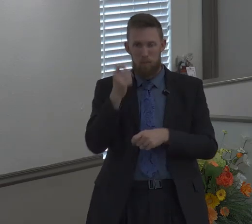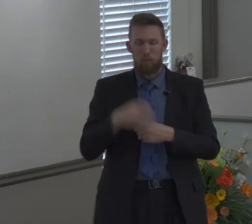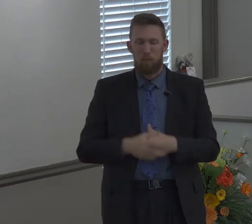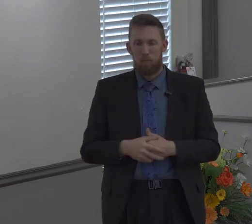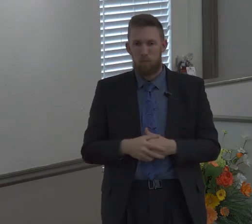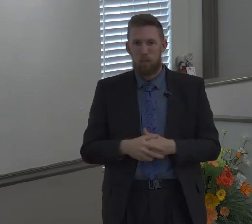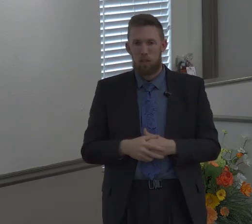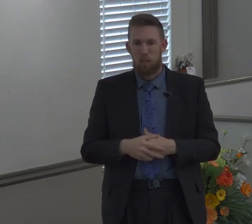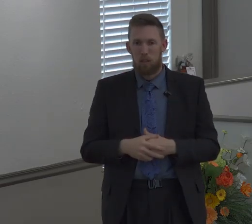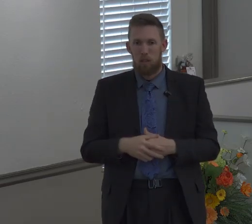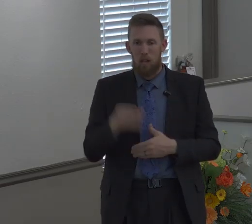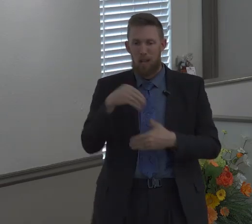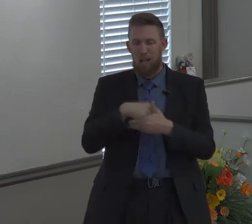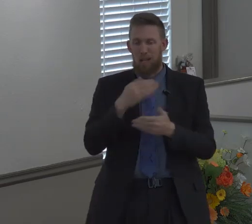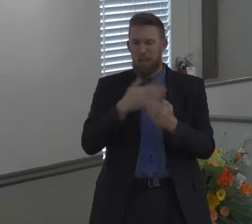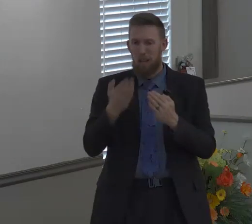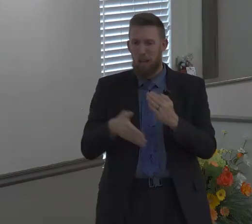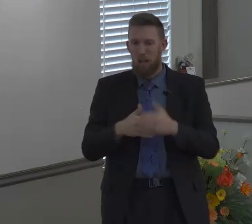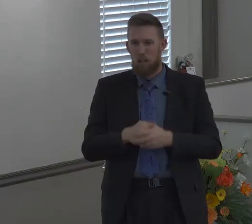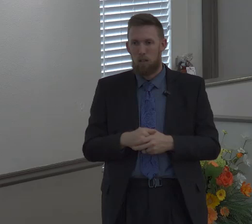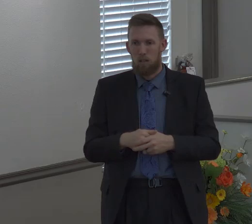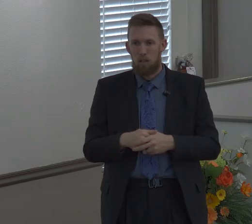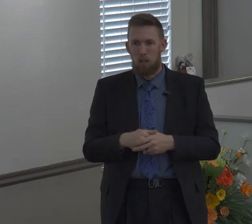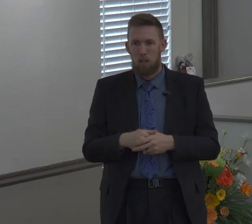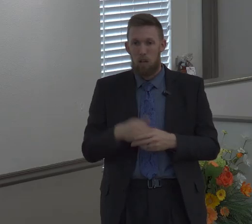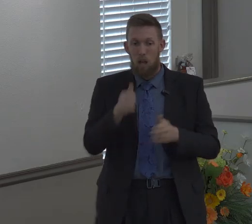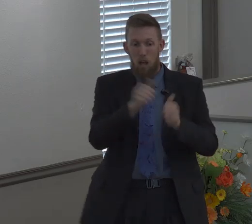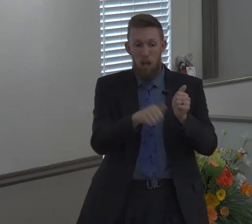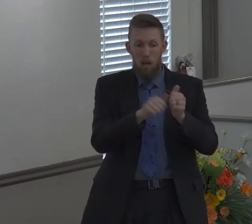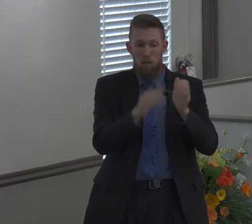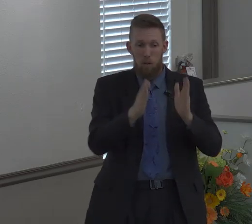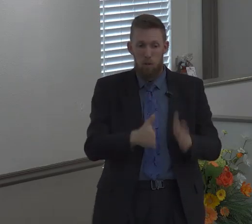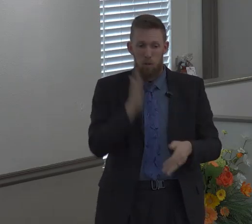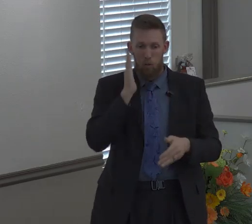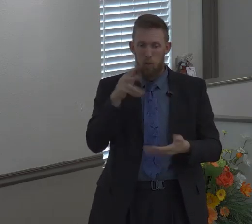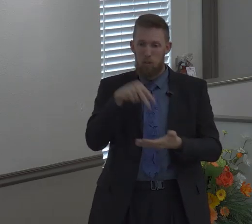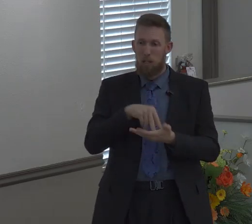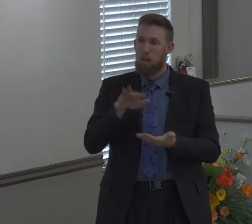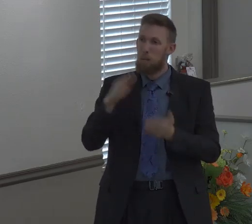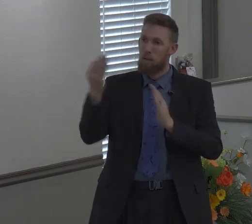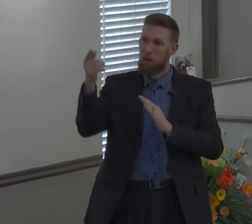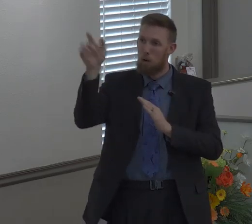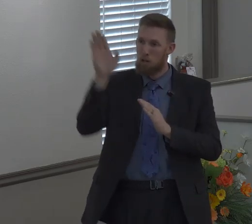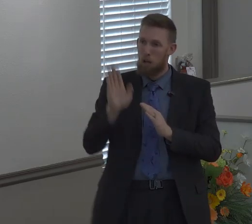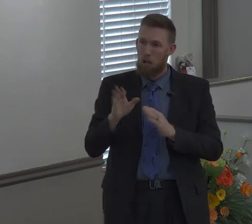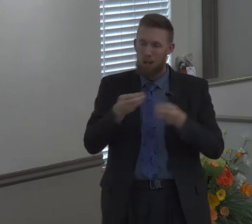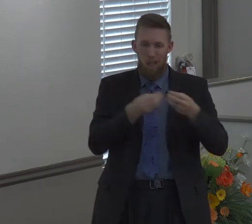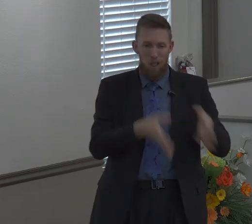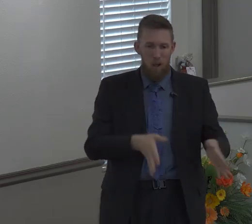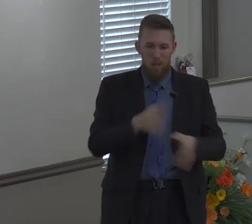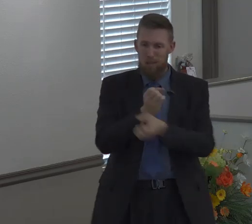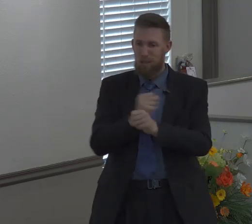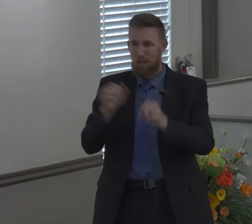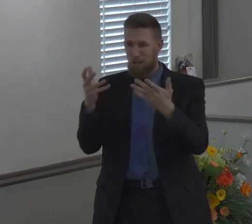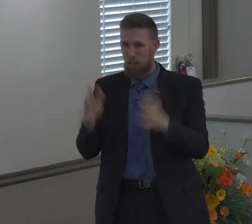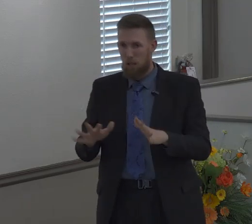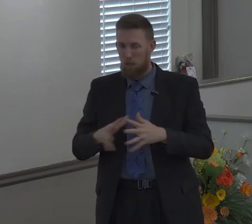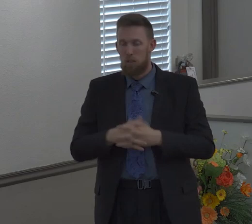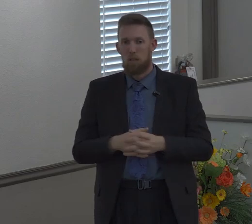I win in the end. In the end, everybody will stand before God, lost and